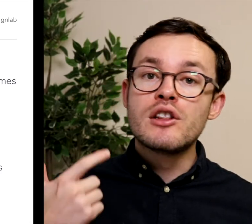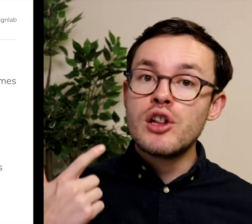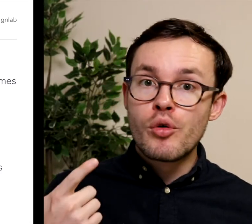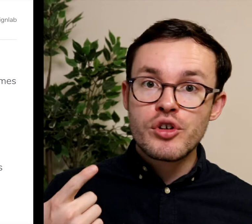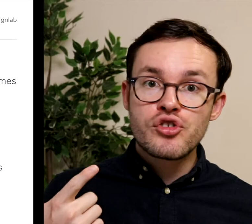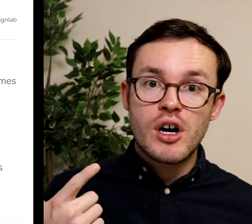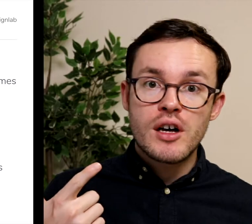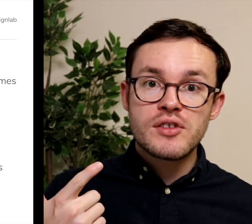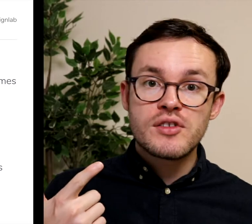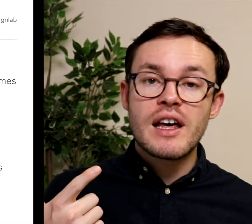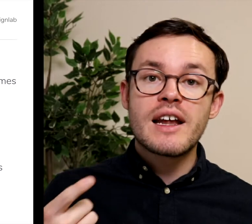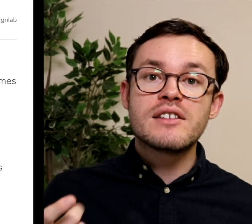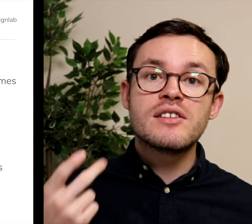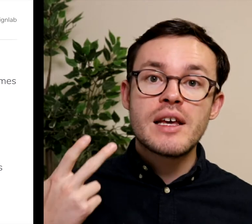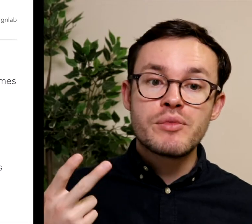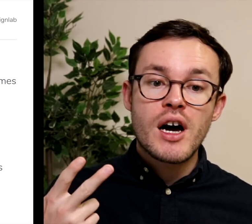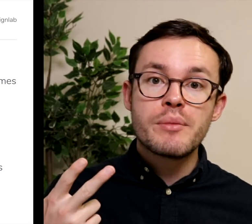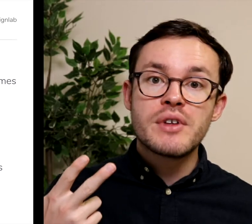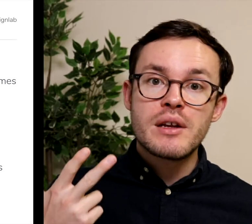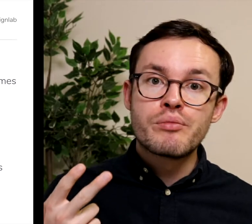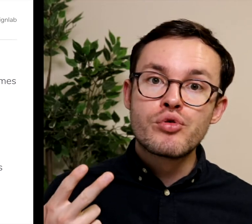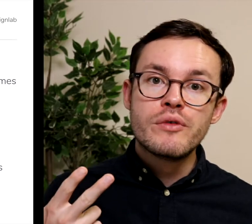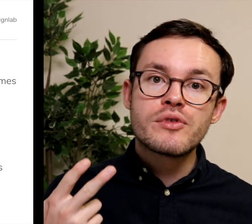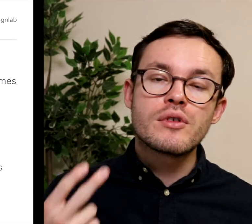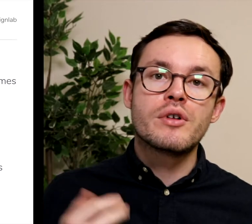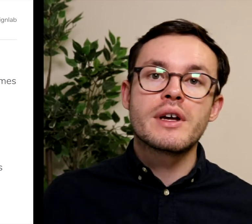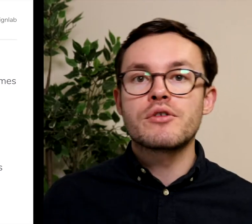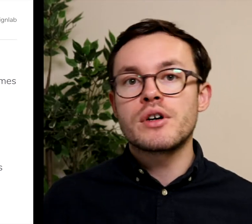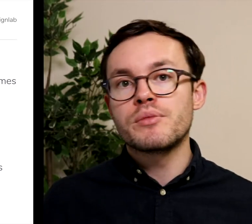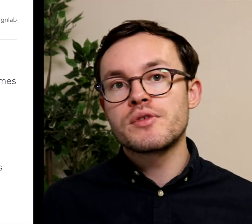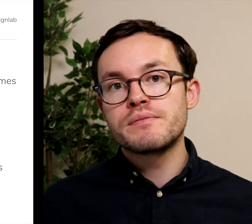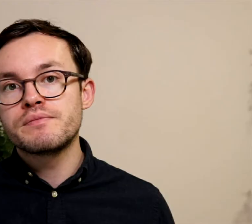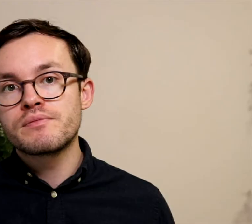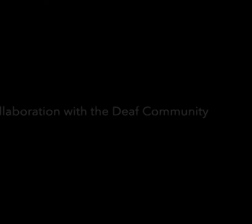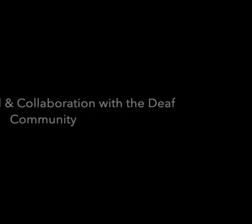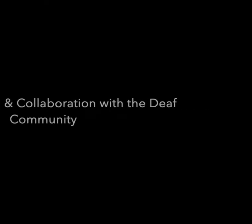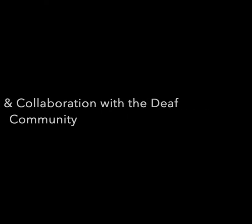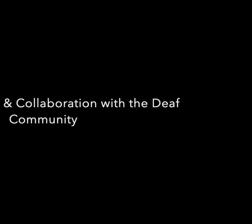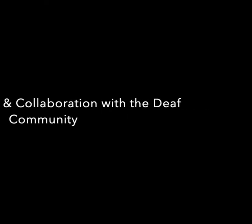it lowers costs, and at the same time, it improves learning outcomes.